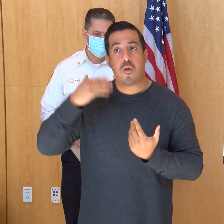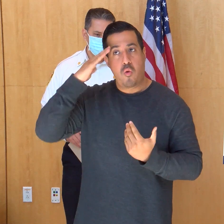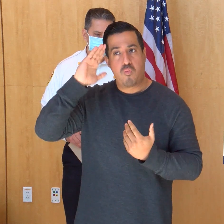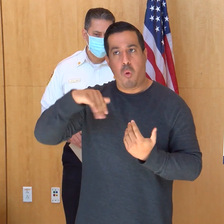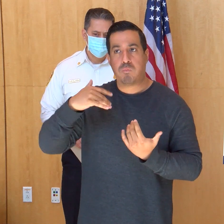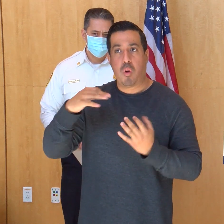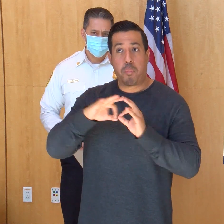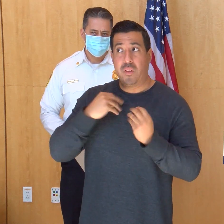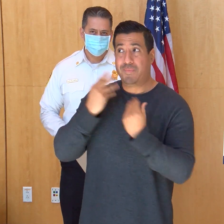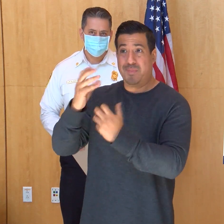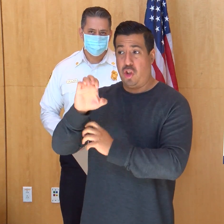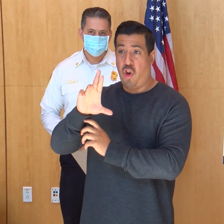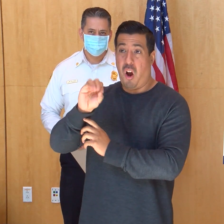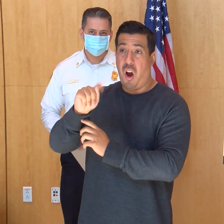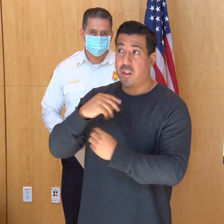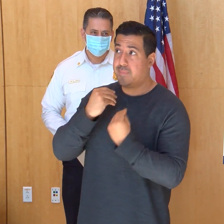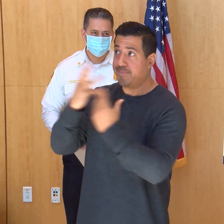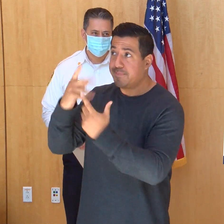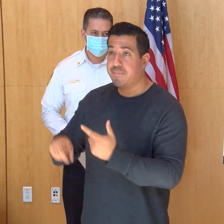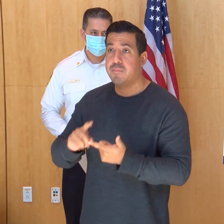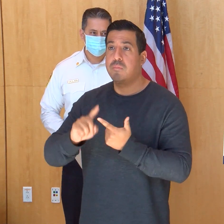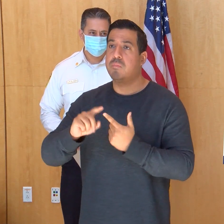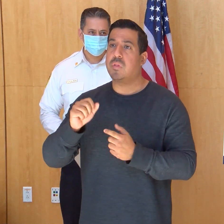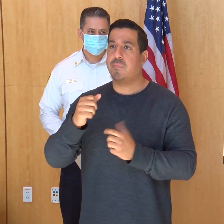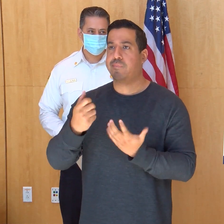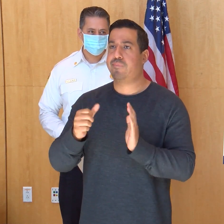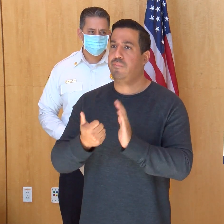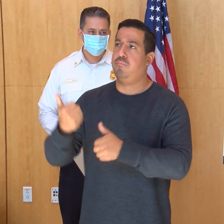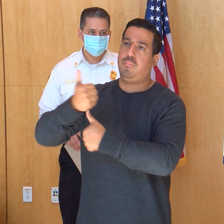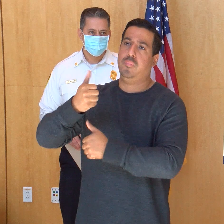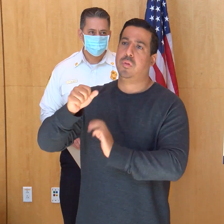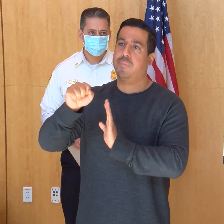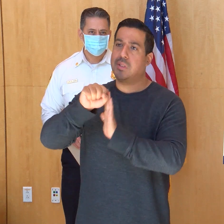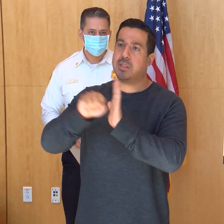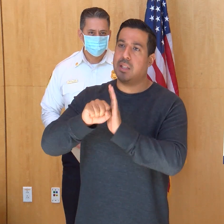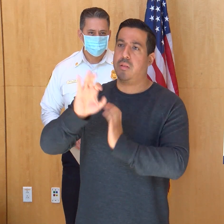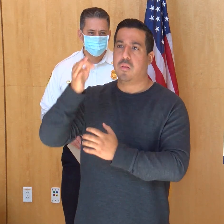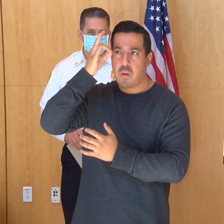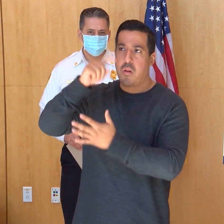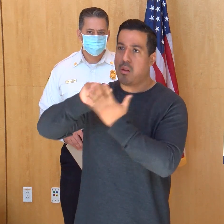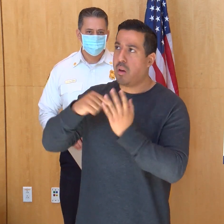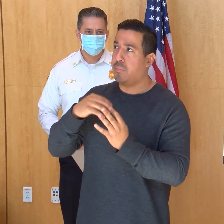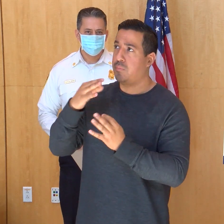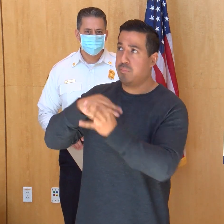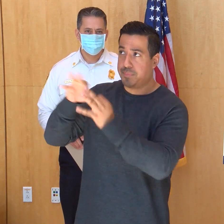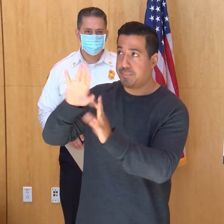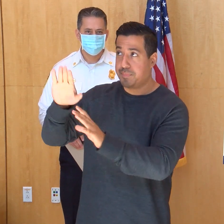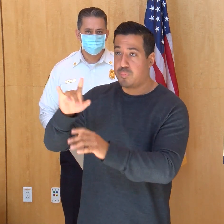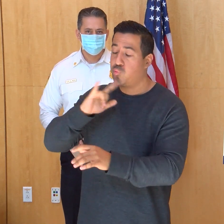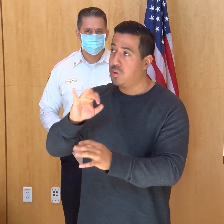indicated to ERCOT, what I've indicated to our state officials at all levels, is that it's just